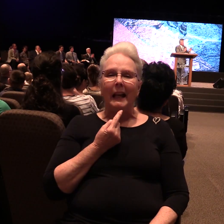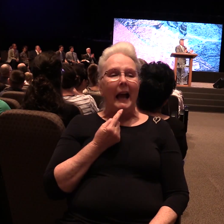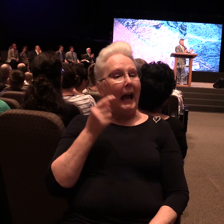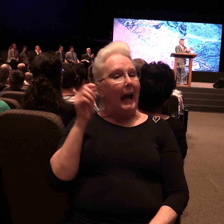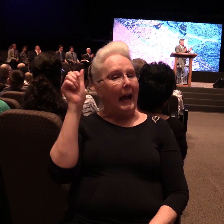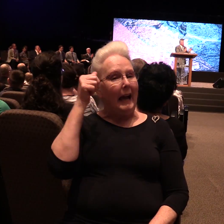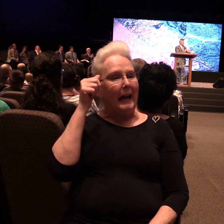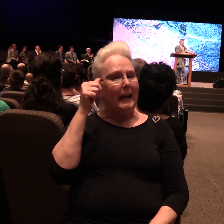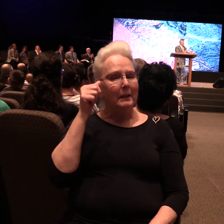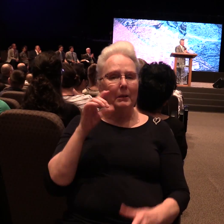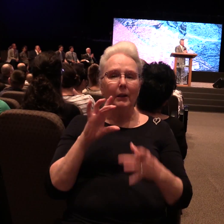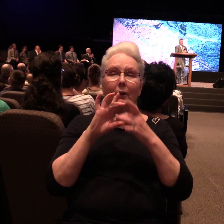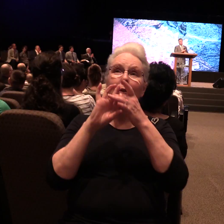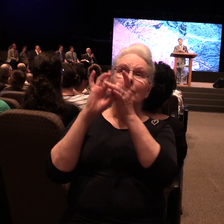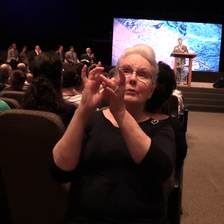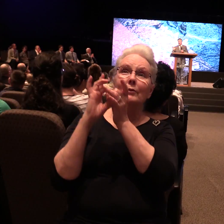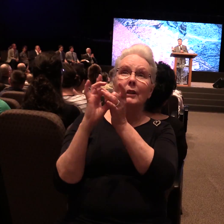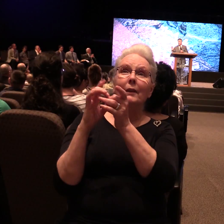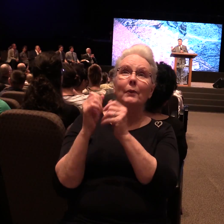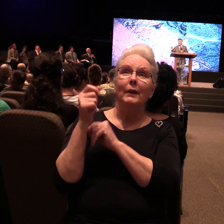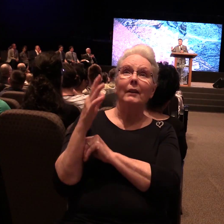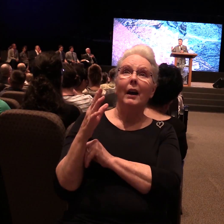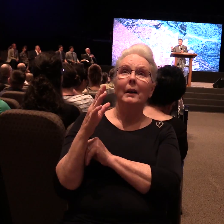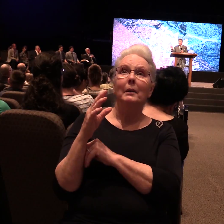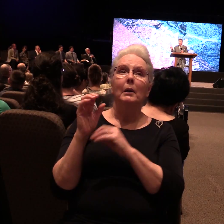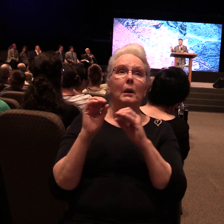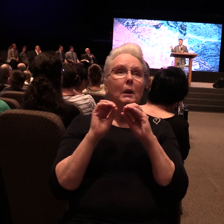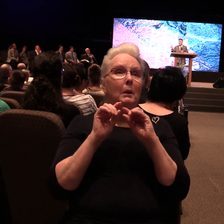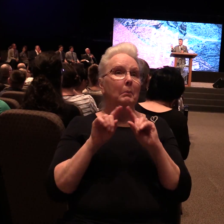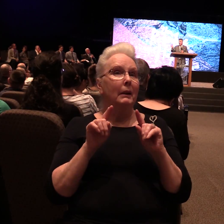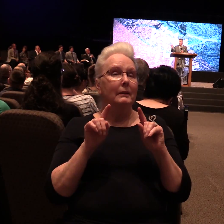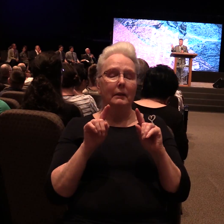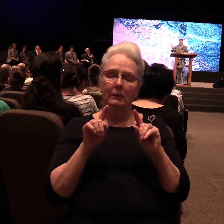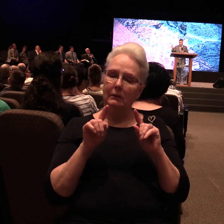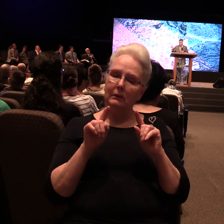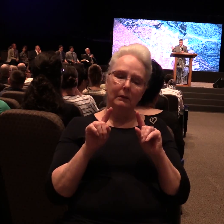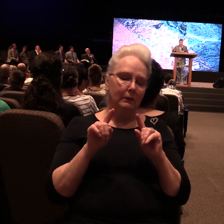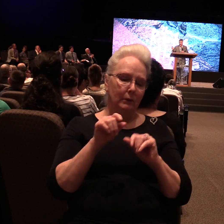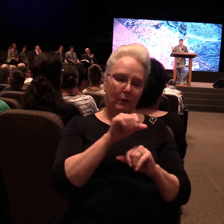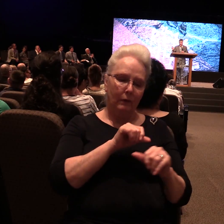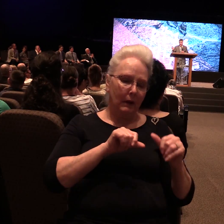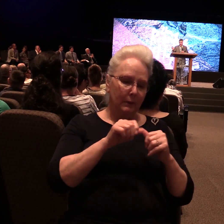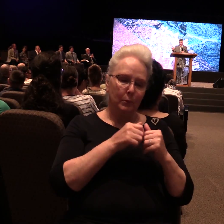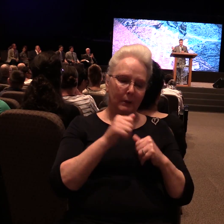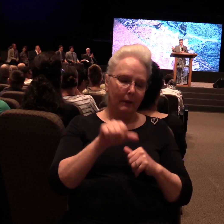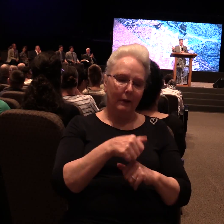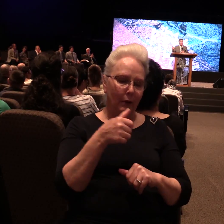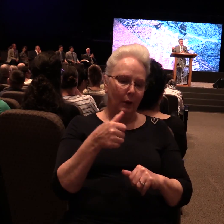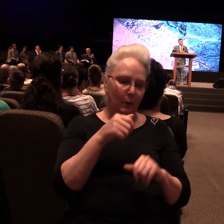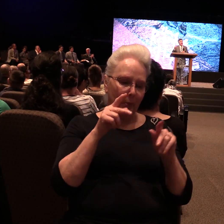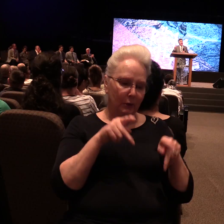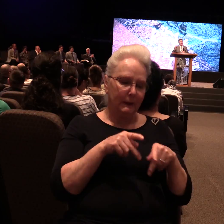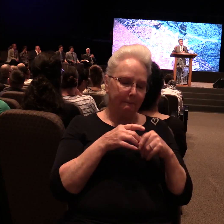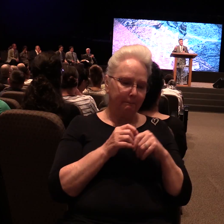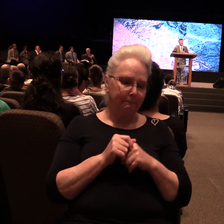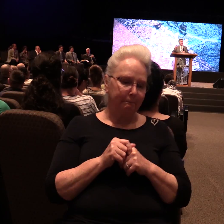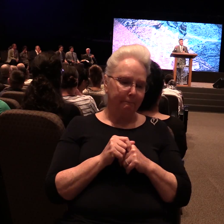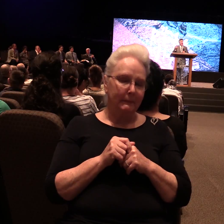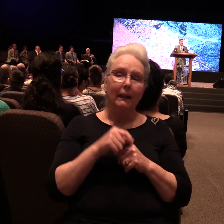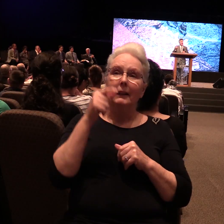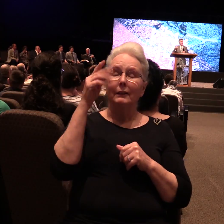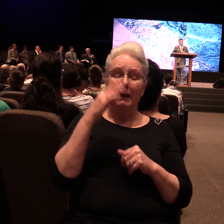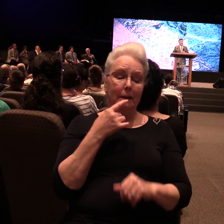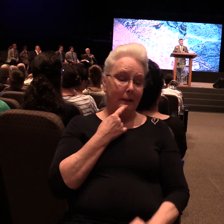possessed relationship with God, but he had no prospect of fellowship with another human being. And God